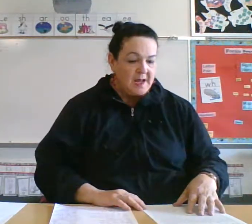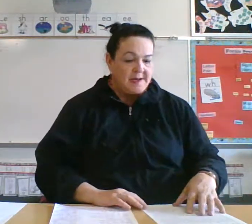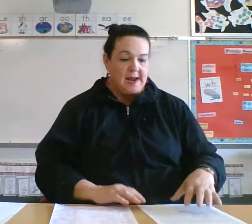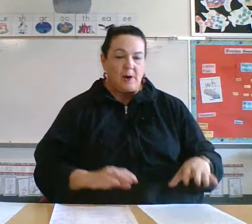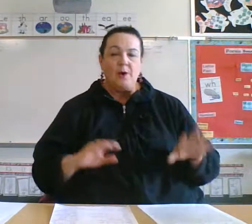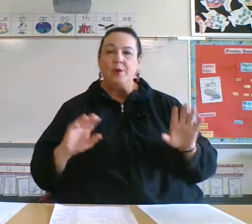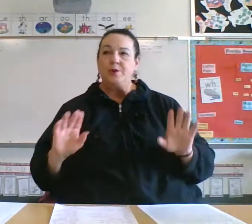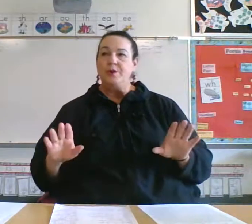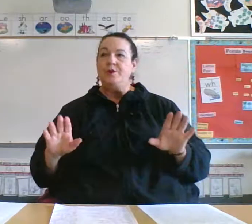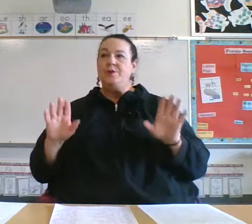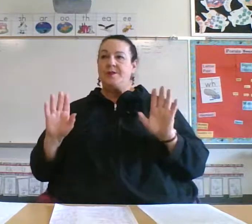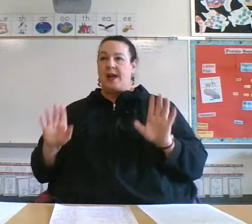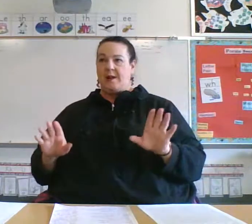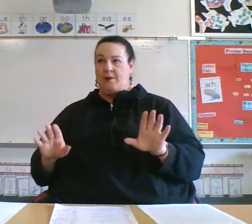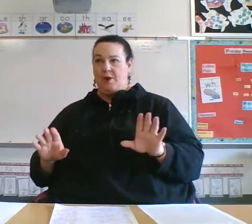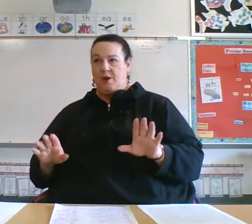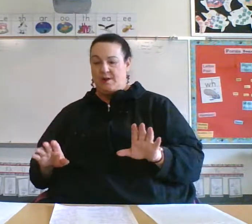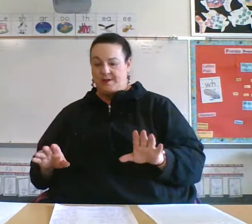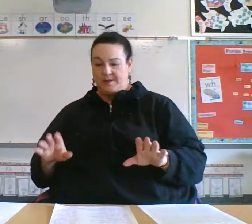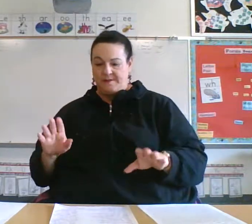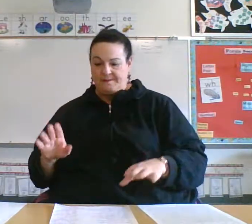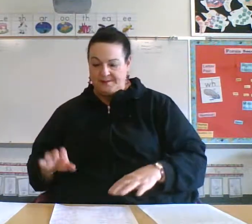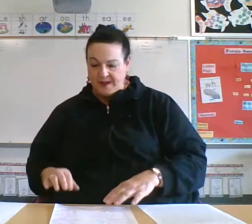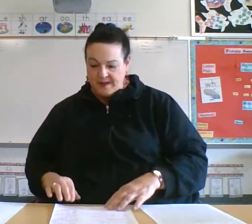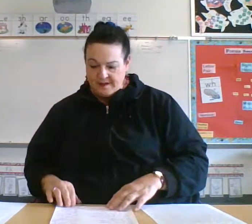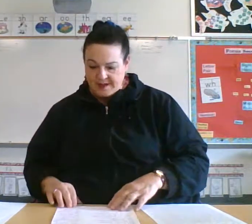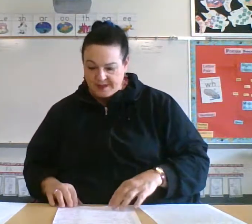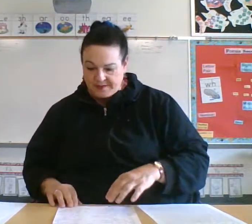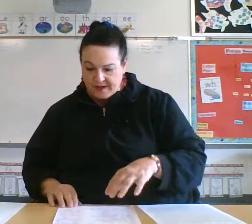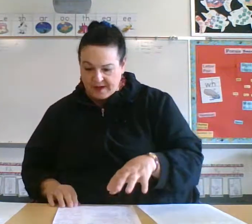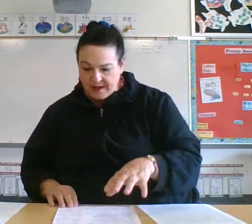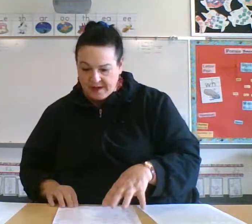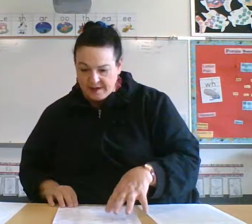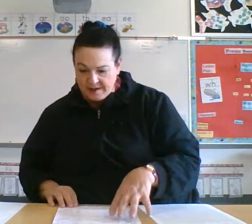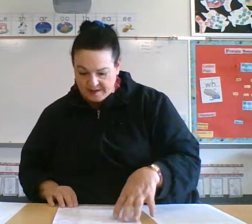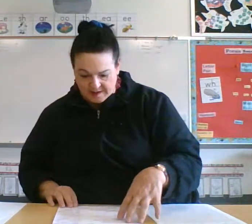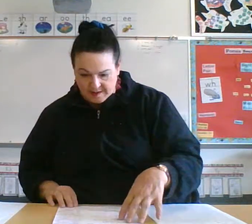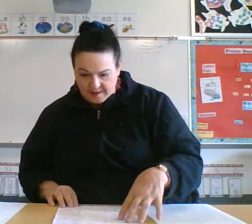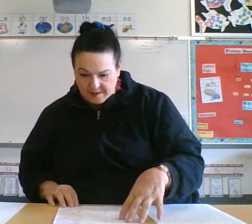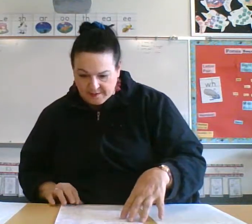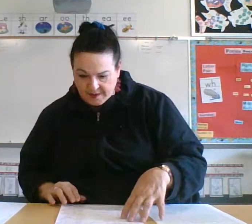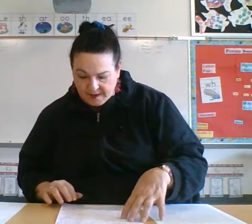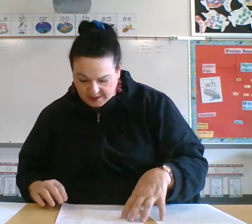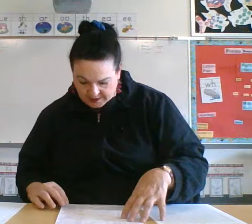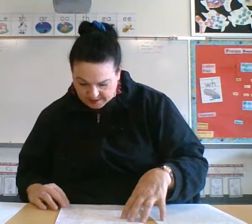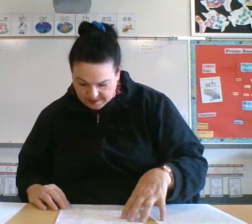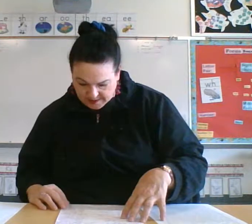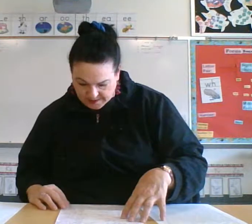Now, lose and loss. This is very, very close.